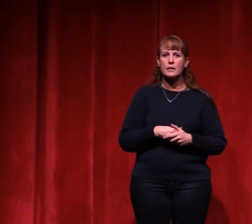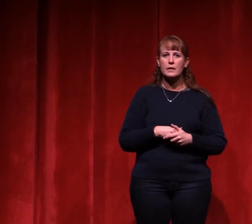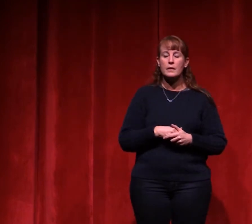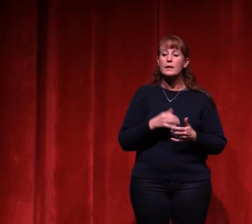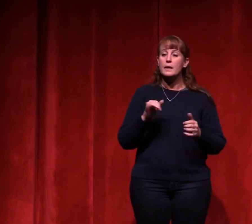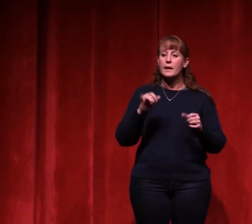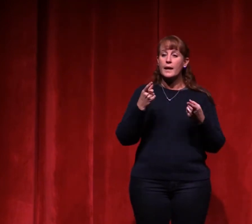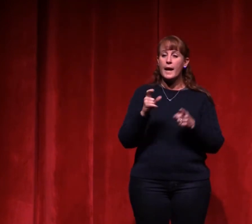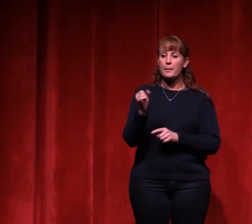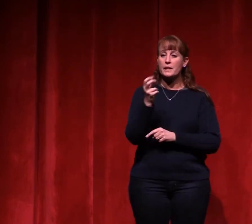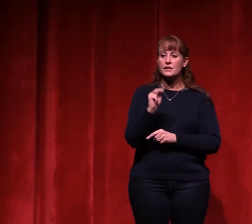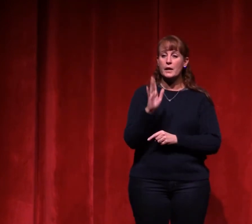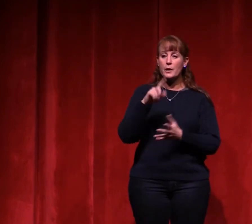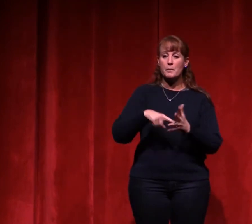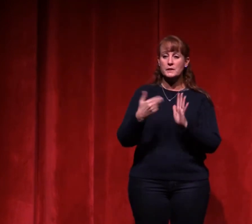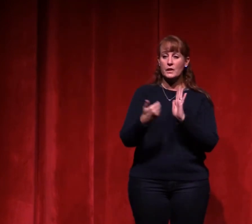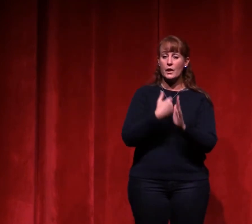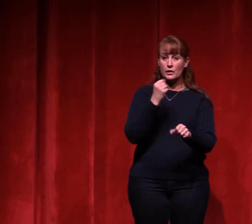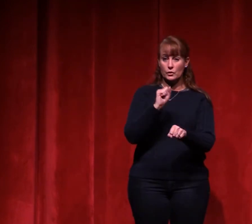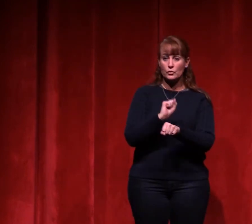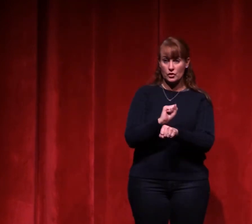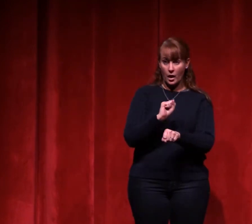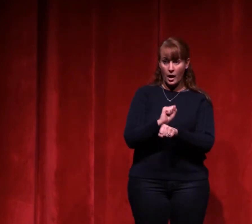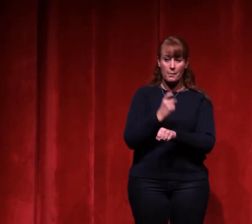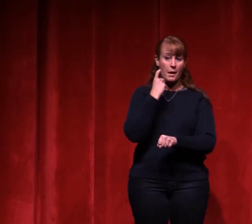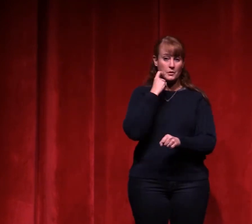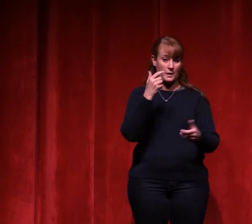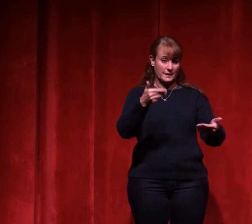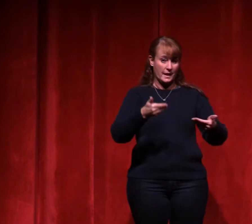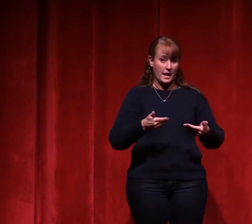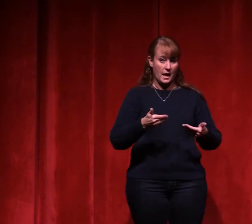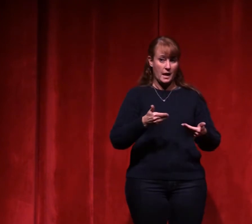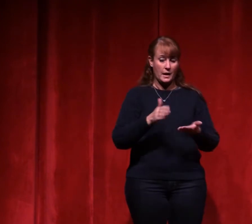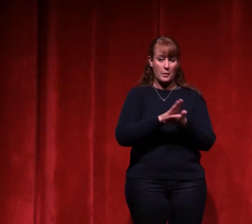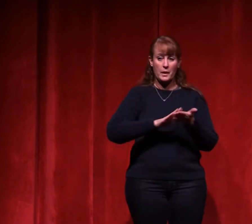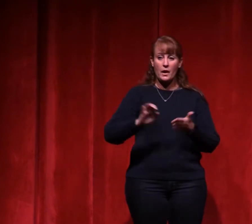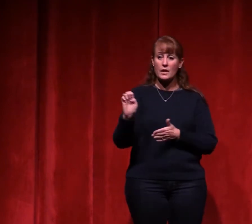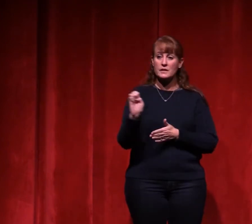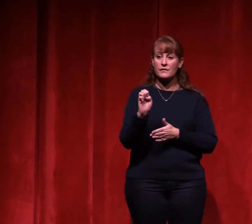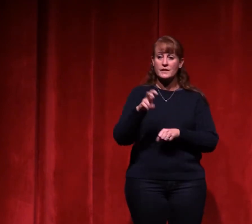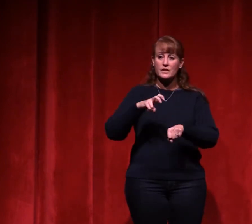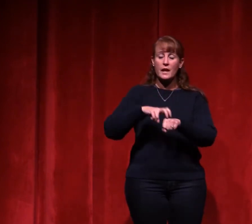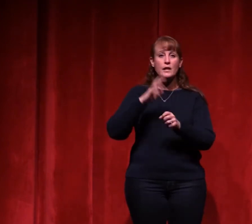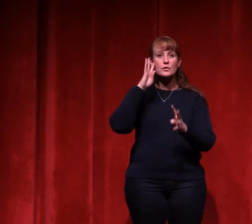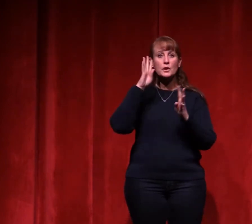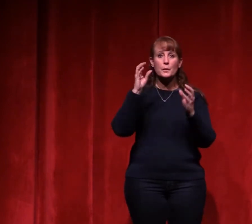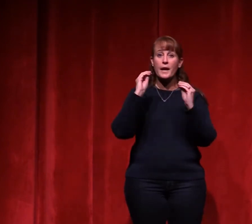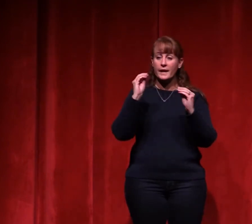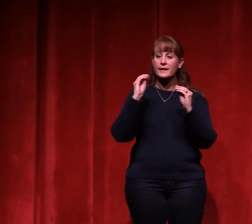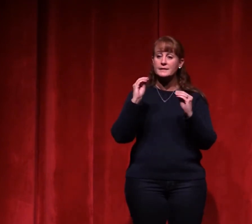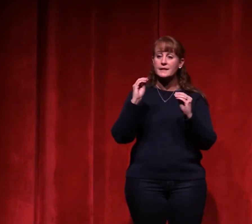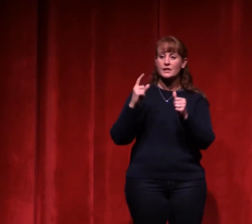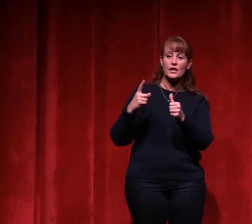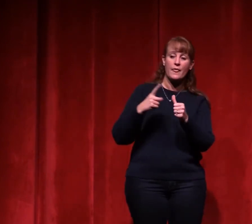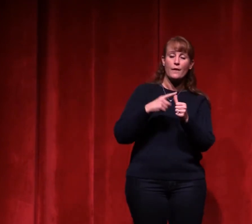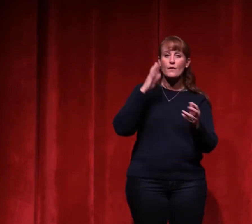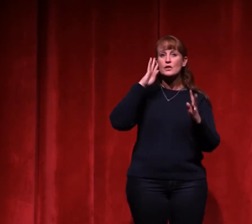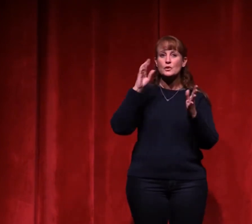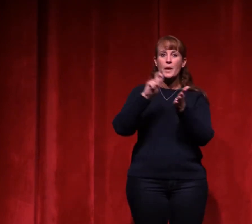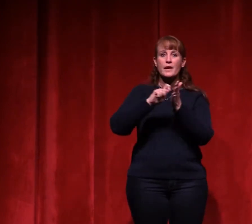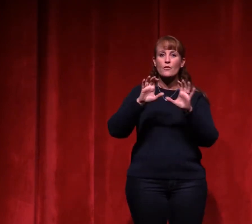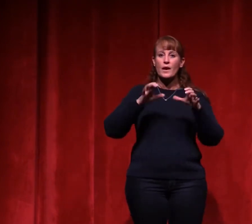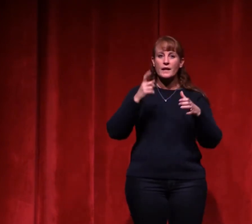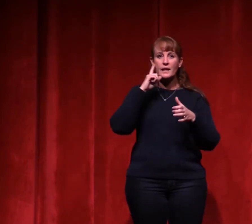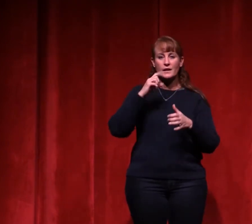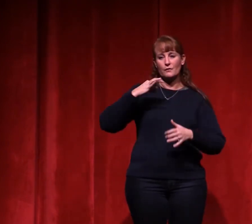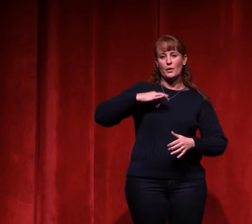In January, I'm about to start a new job. I was recently hired by the College of Eastern Idaho to create and teach their first creative writing class